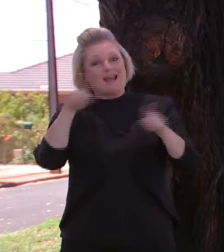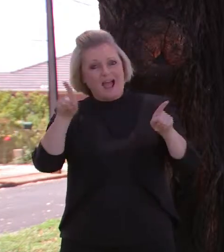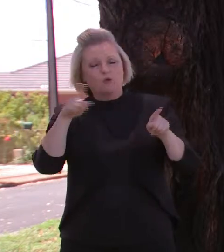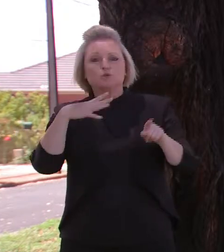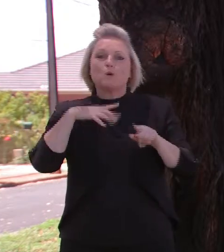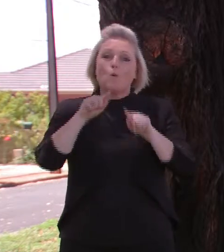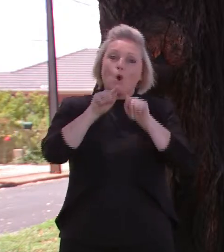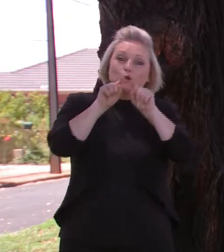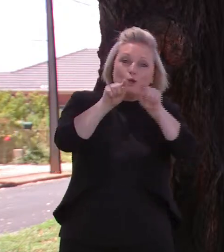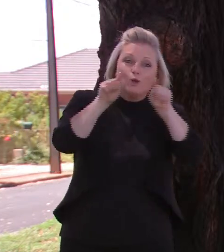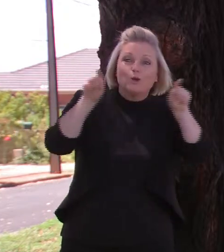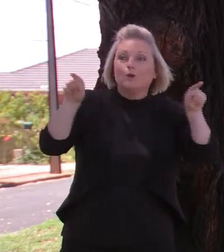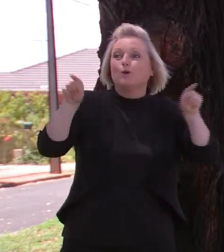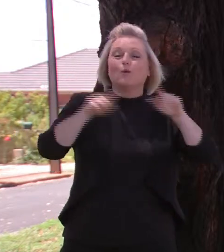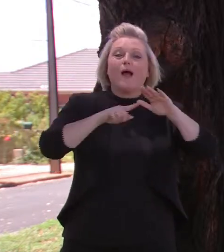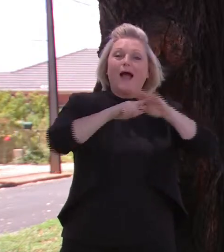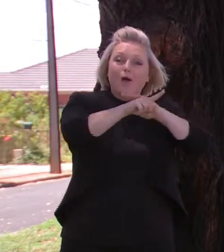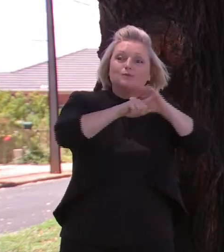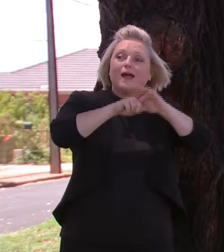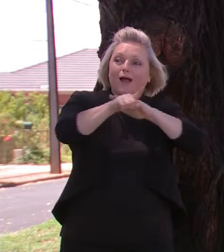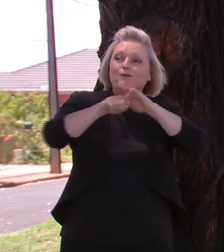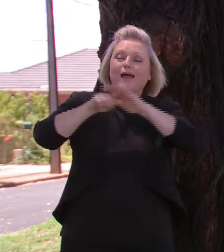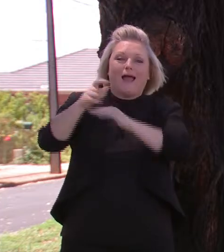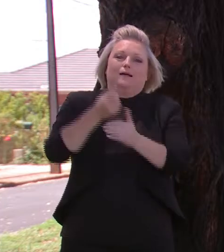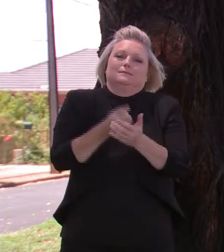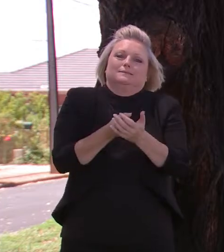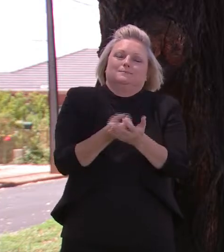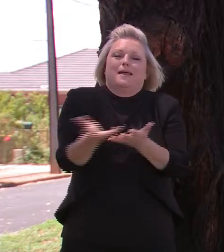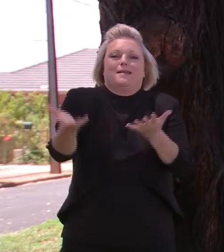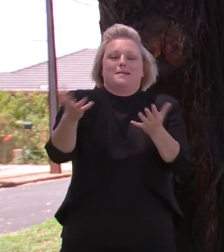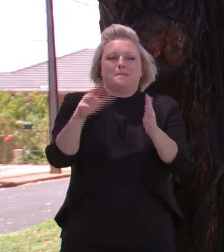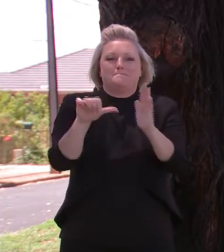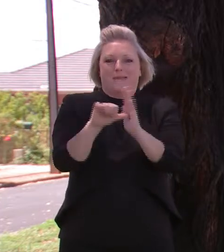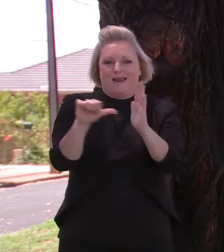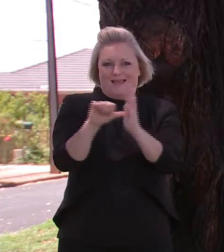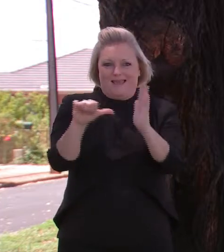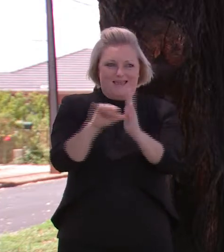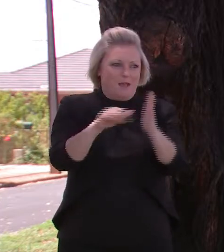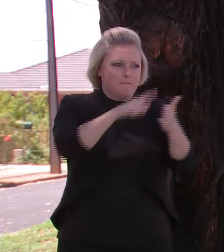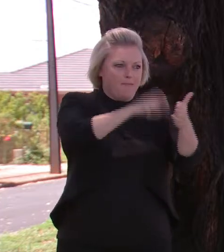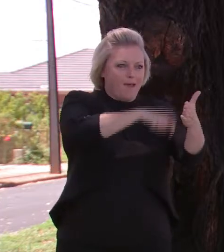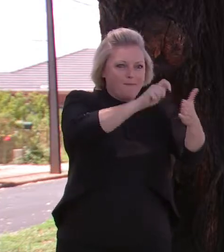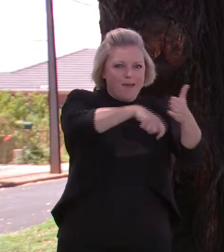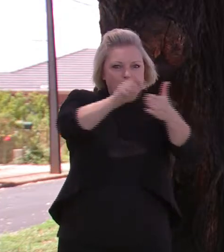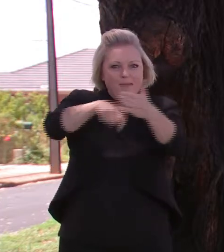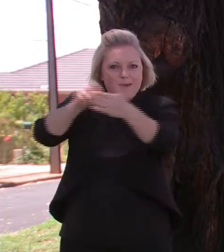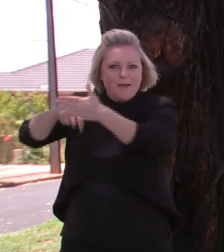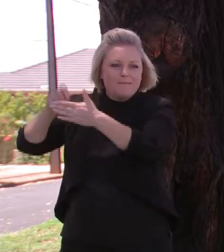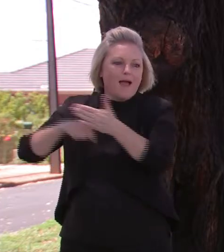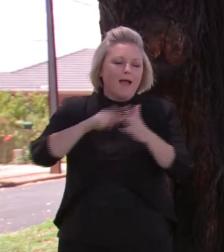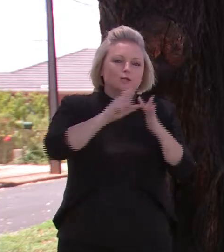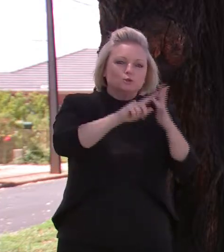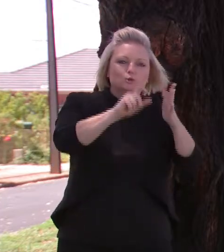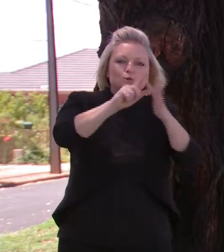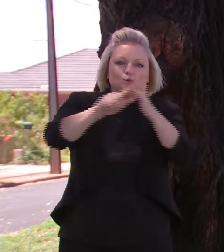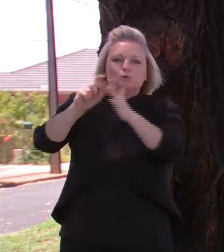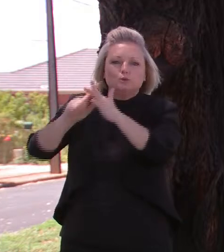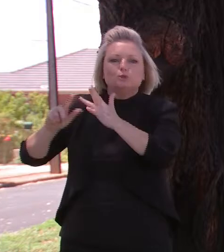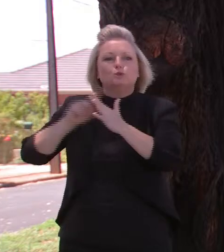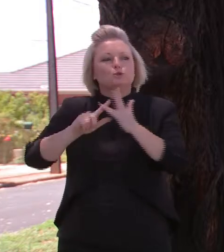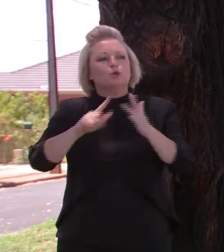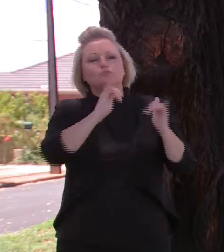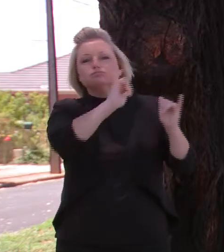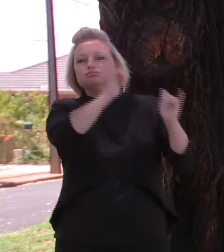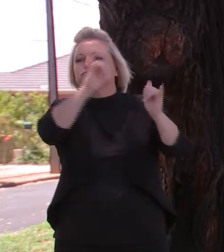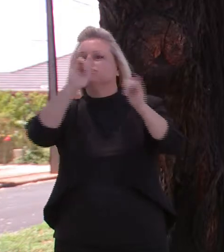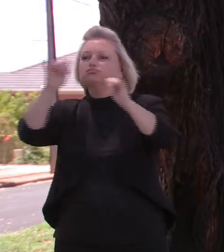spending again in a safe way. I've been talking for the last sort of 24, 48 hours about the need for South Australians to really get behind some of our sectors